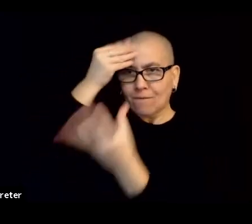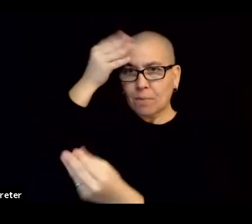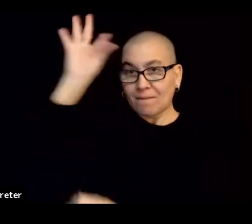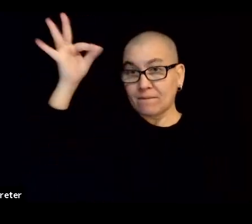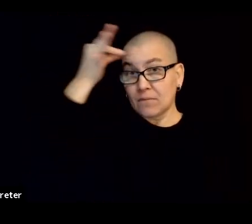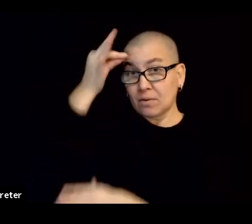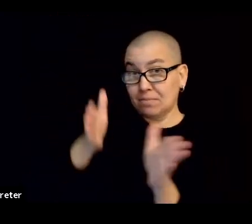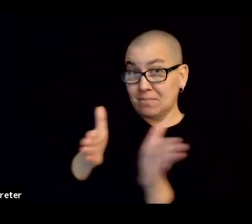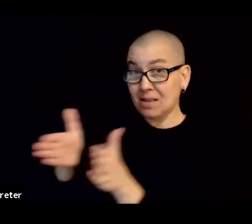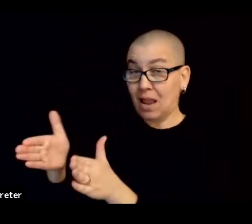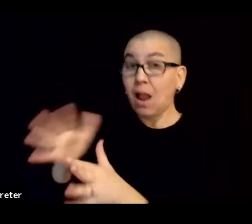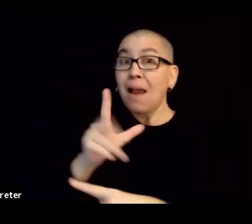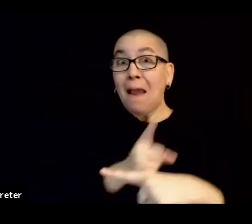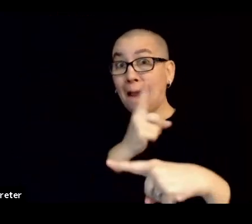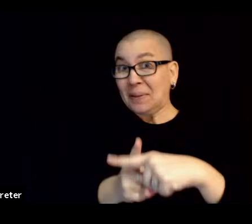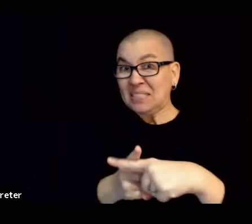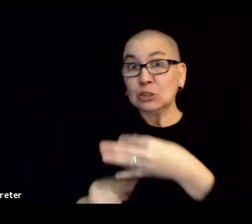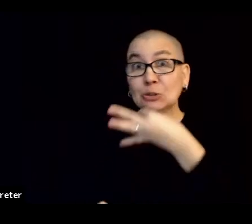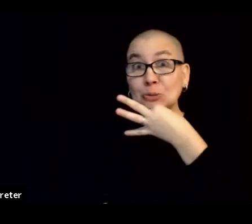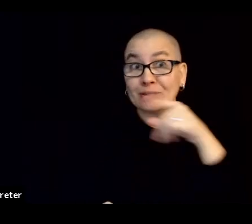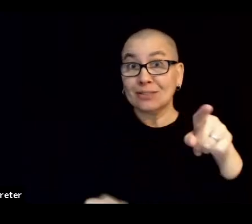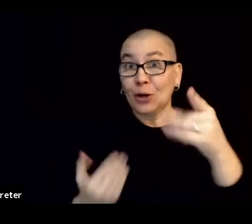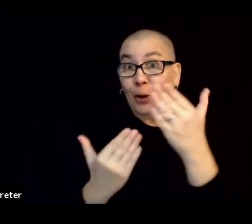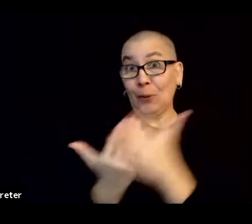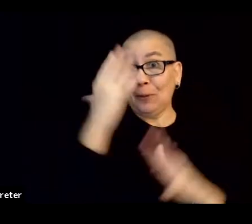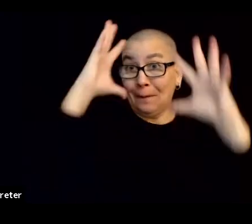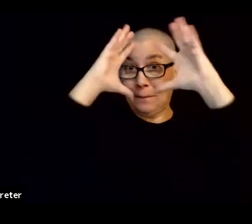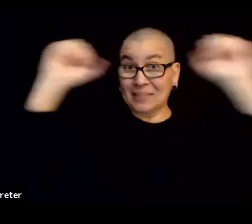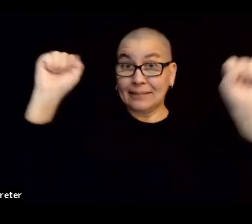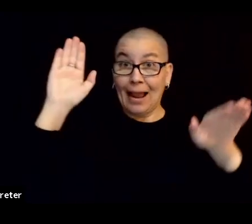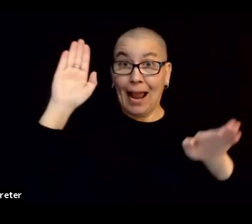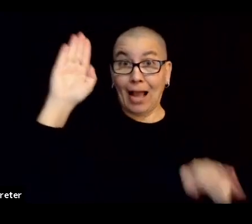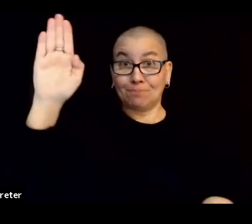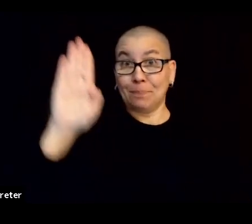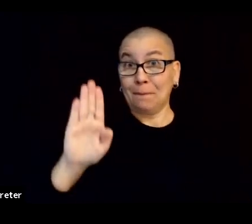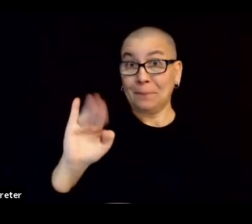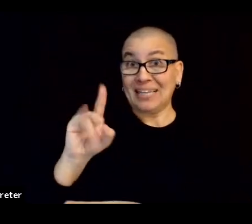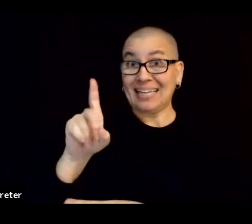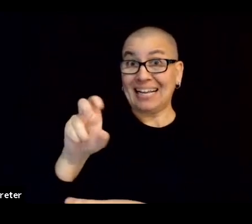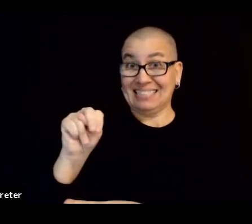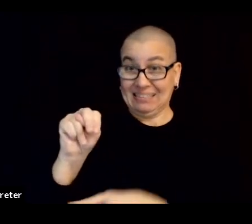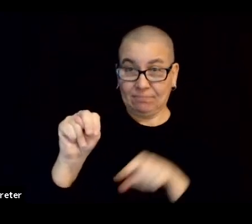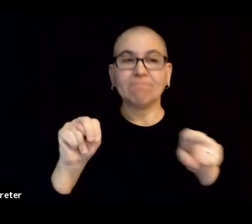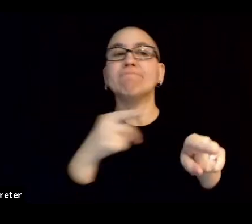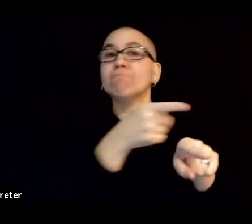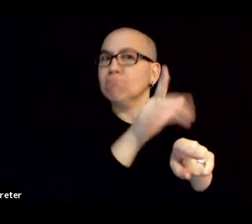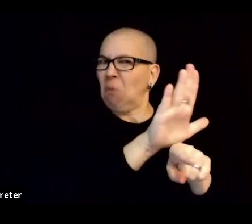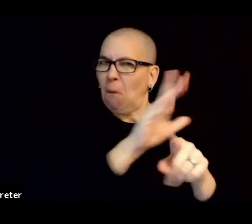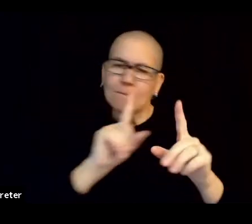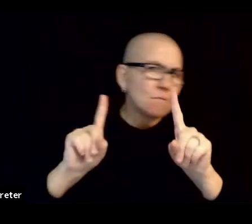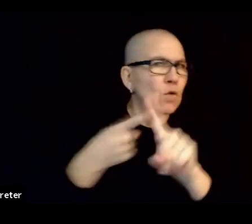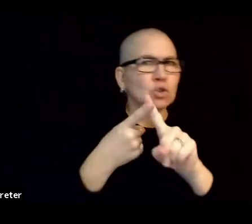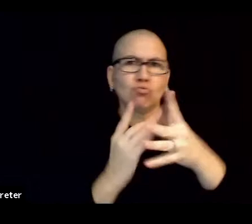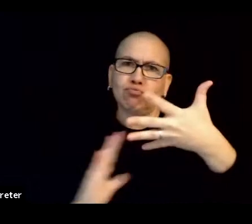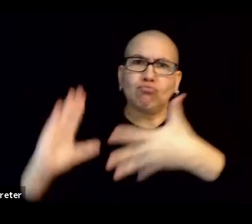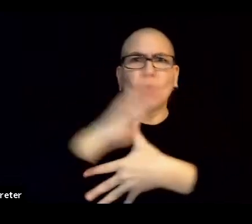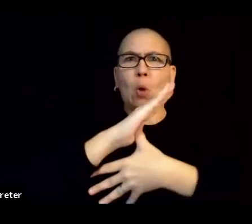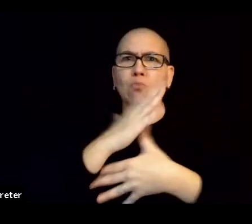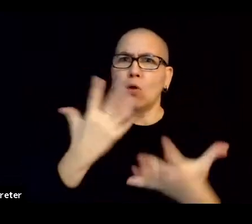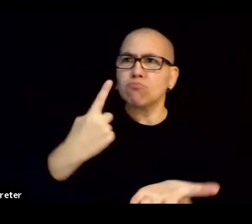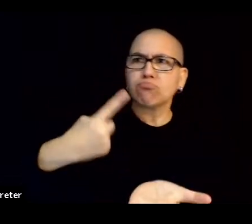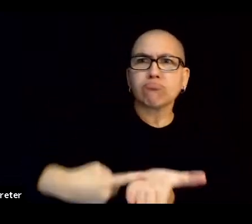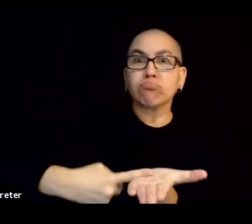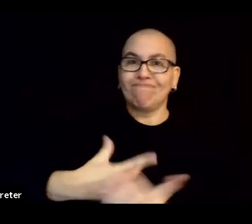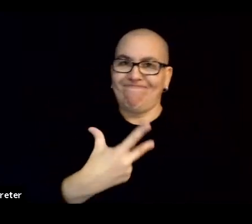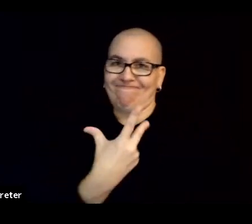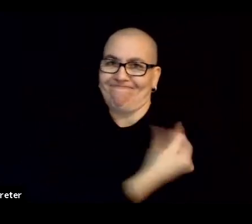is the #1 priority of their administration. That will be incredibly helpful, and Minnesota will build from that. So we're